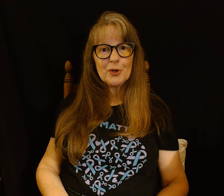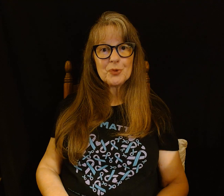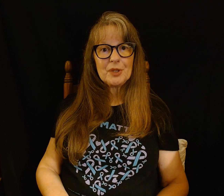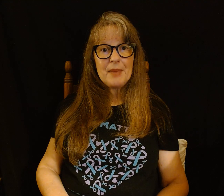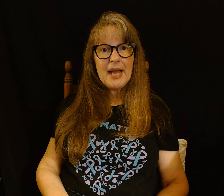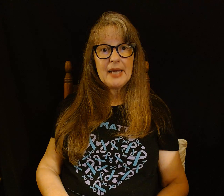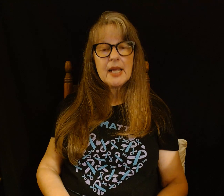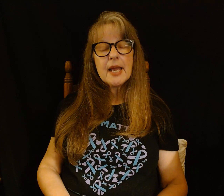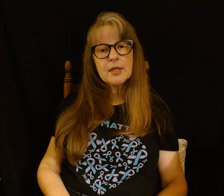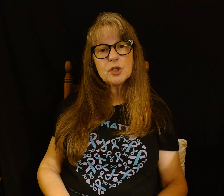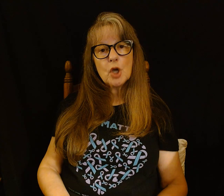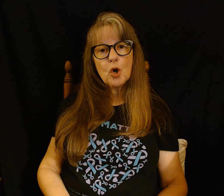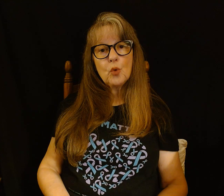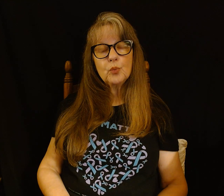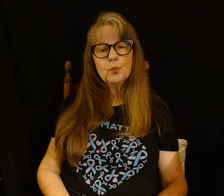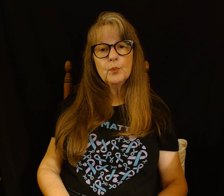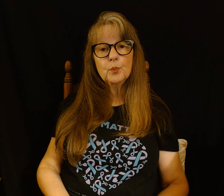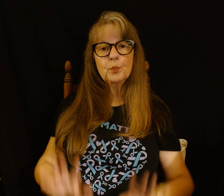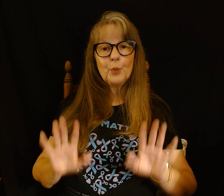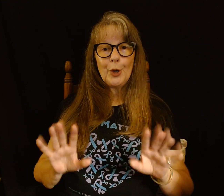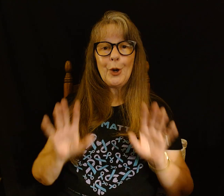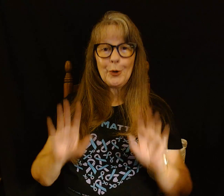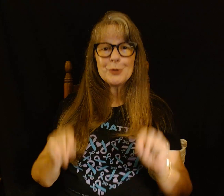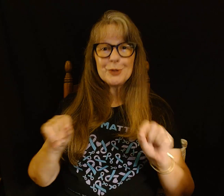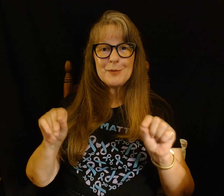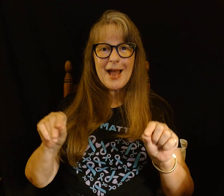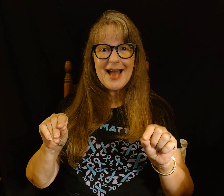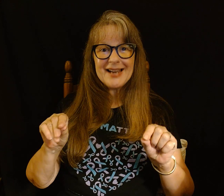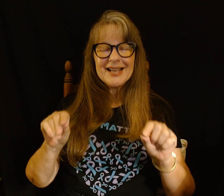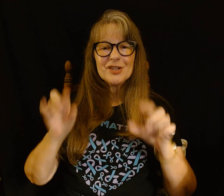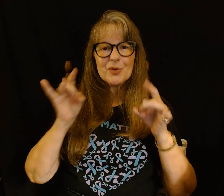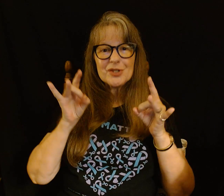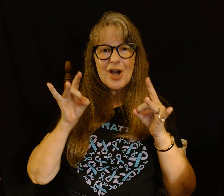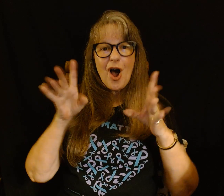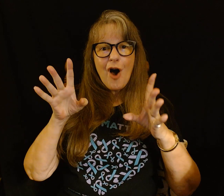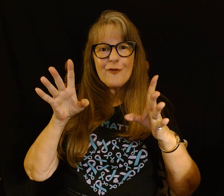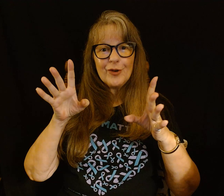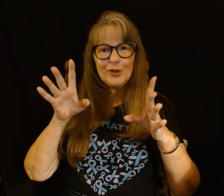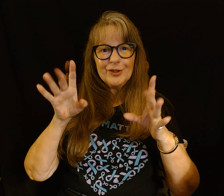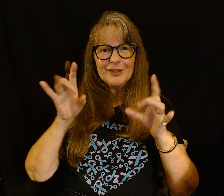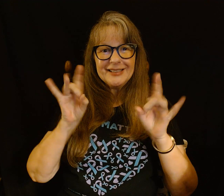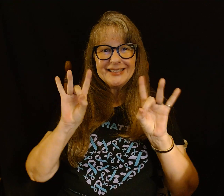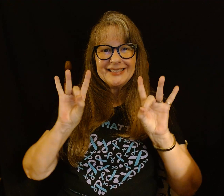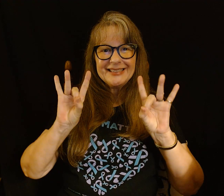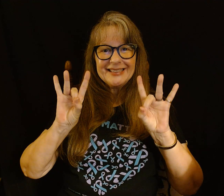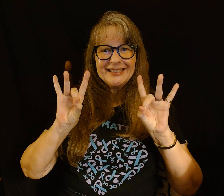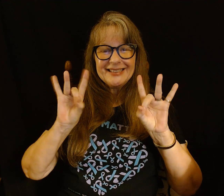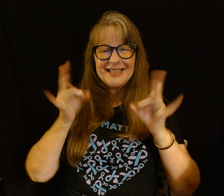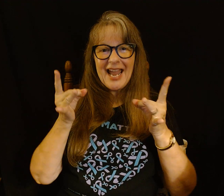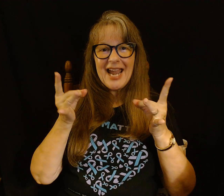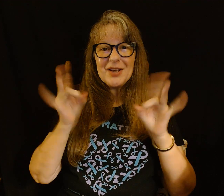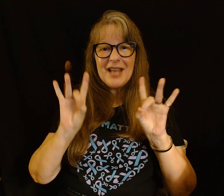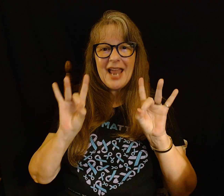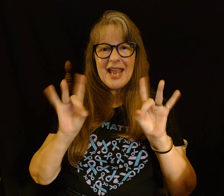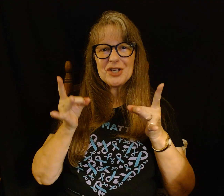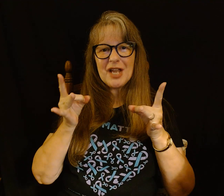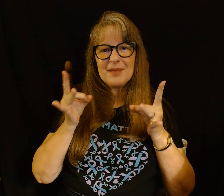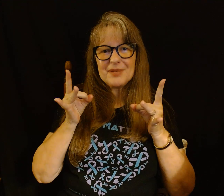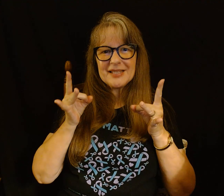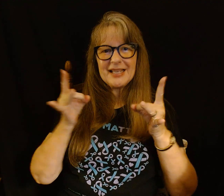really bad. And so it hurts really bad. So it's awful. 8 hand shapes and you